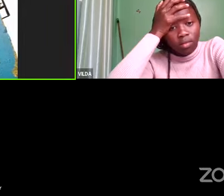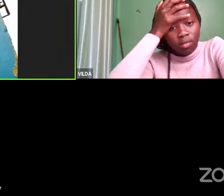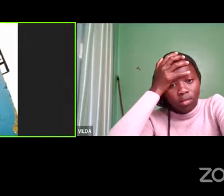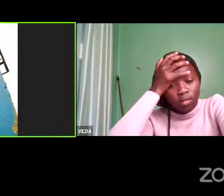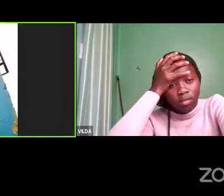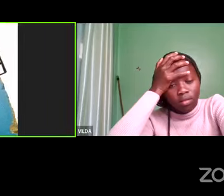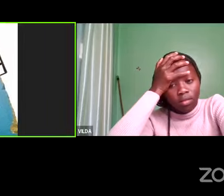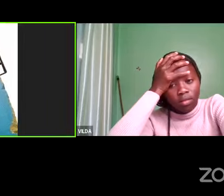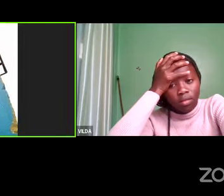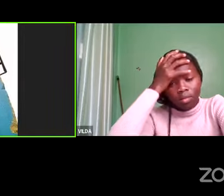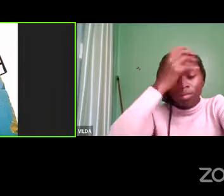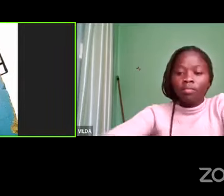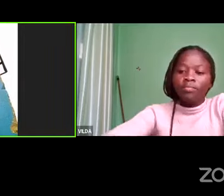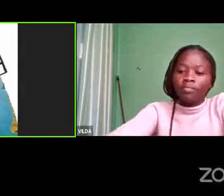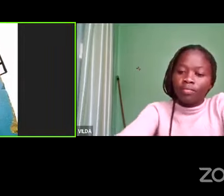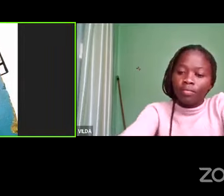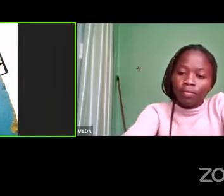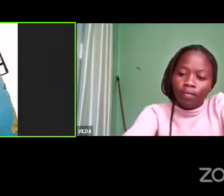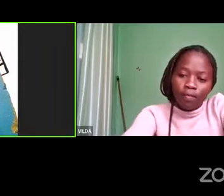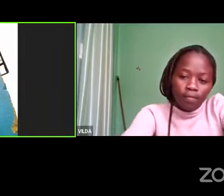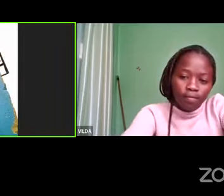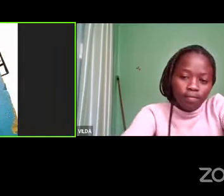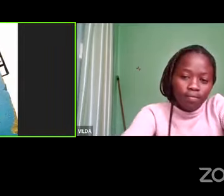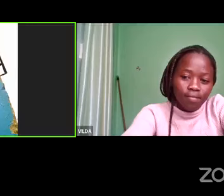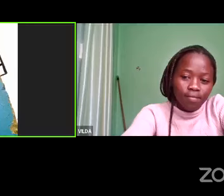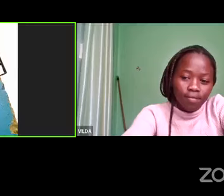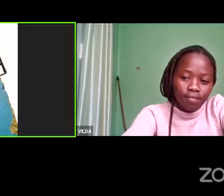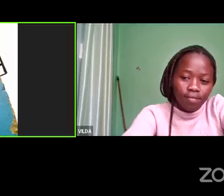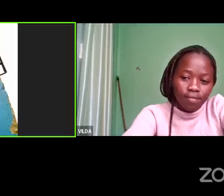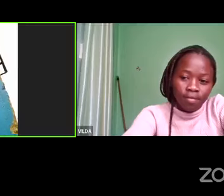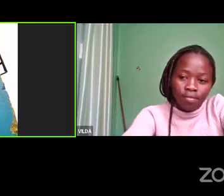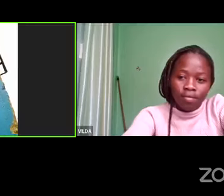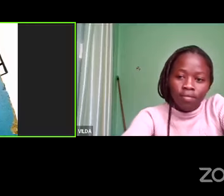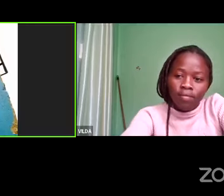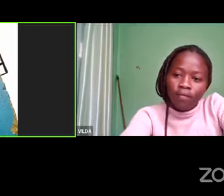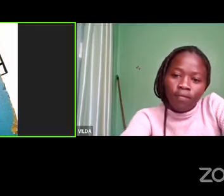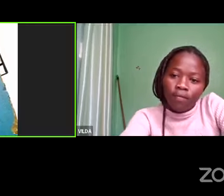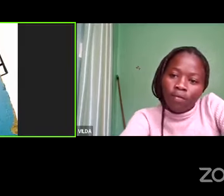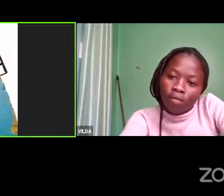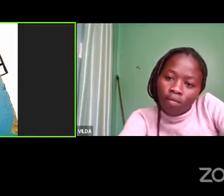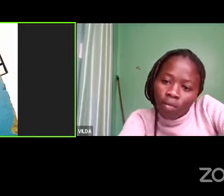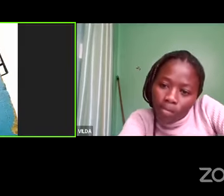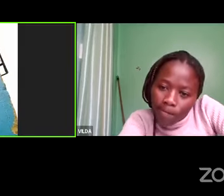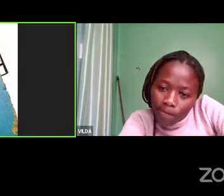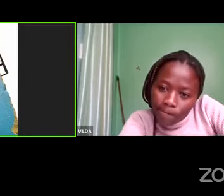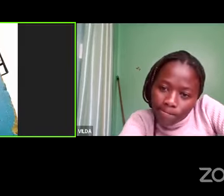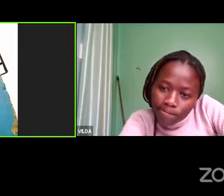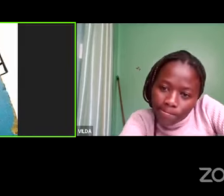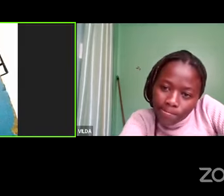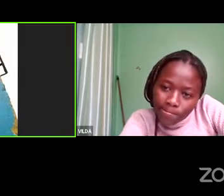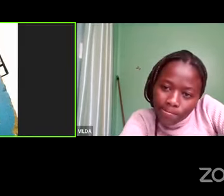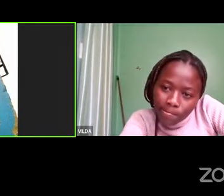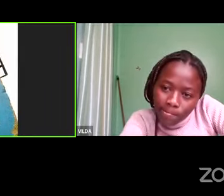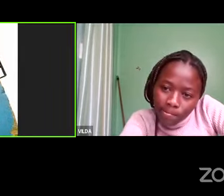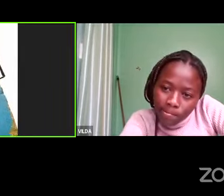to give some bribe, so to fasten the process, which is very wrong. Then point number